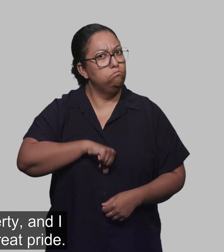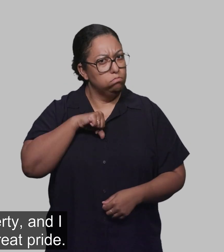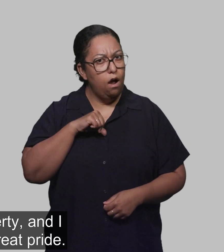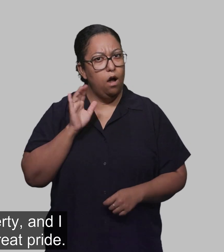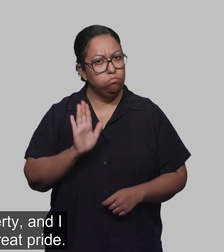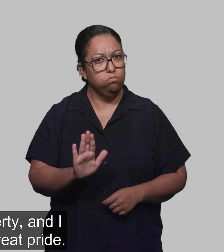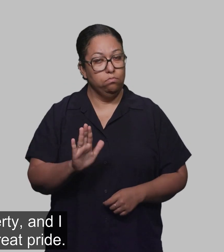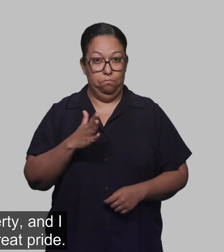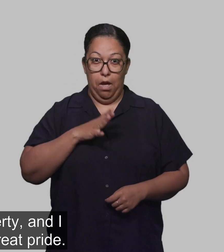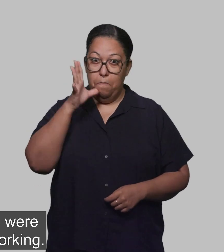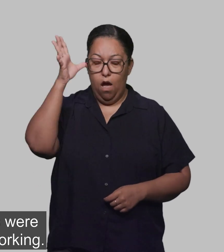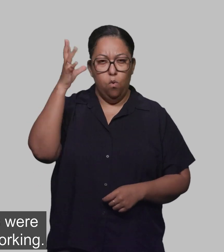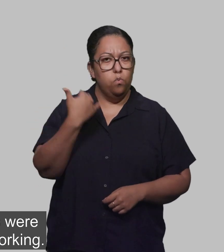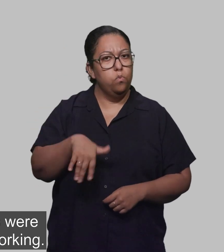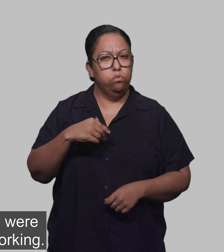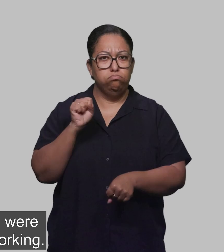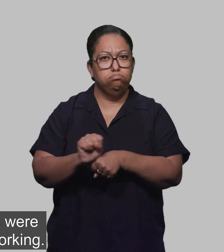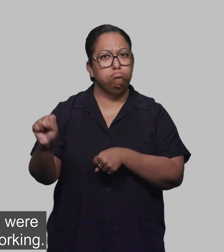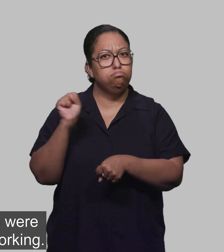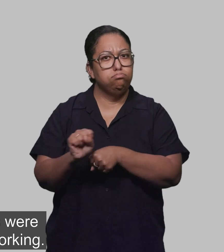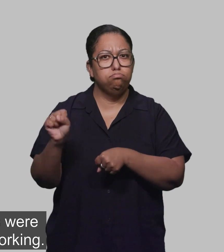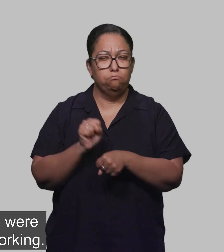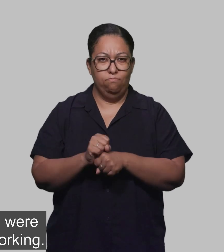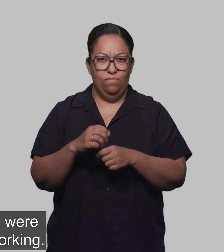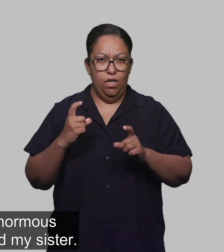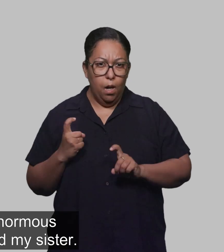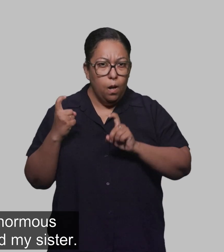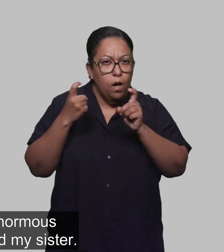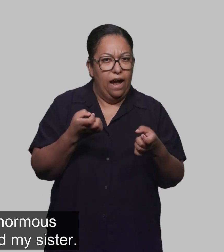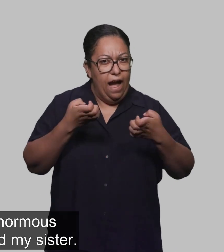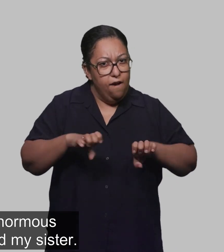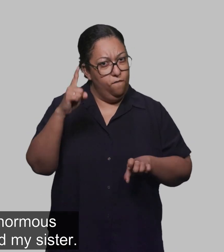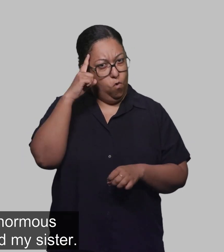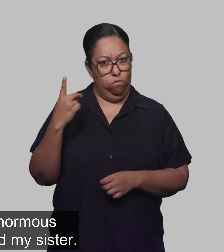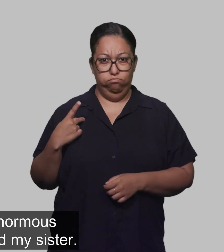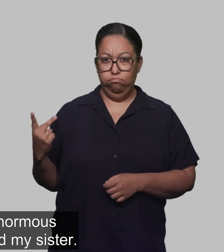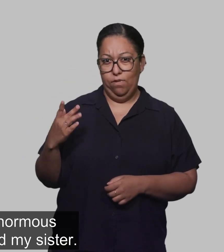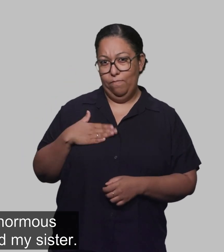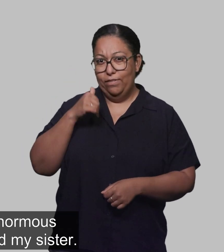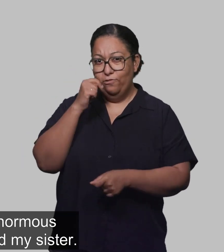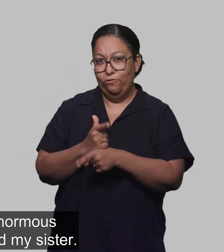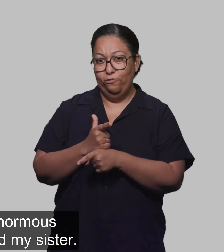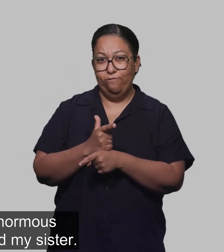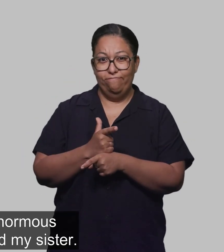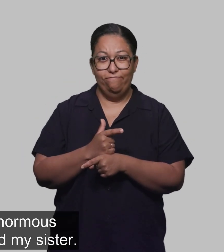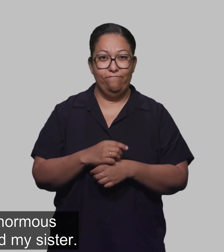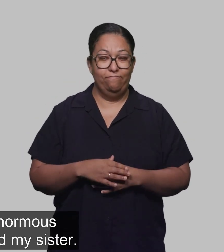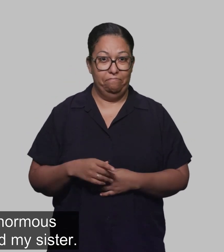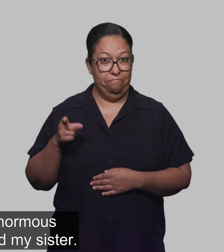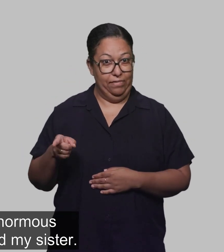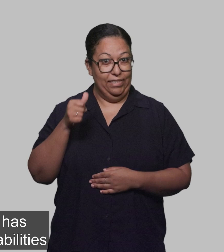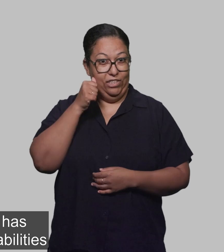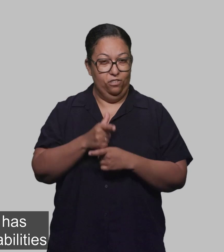I say that with great pride. My parents were very hardworking. They made enormous efforts for me and my